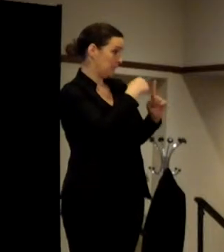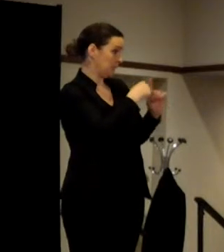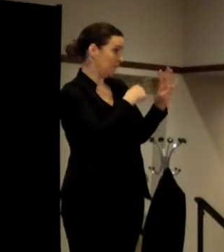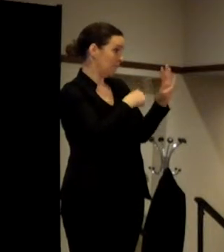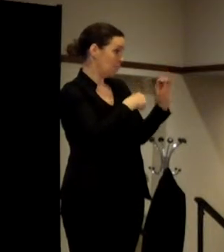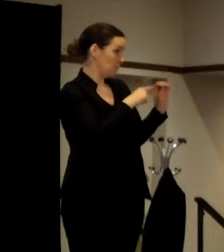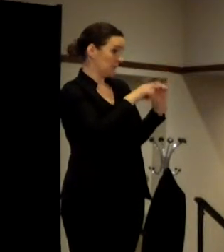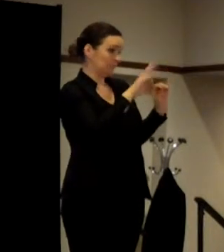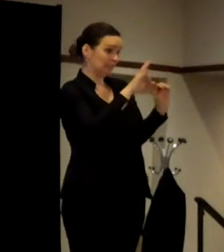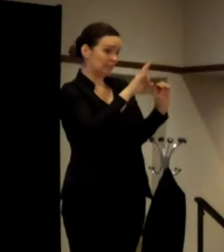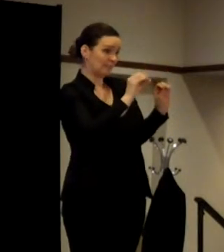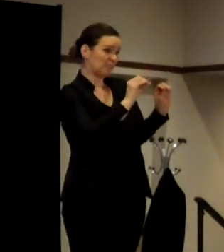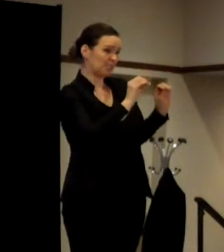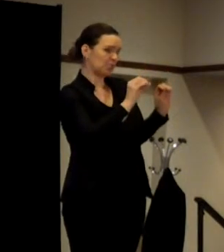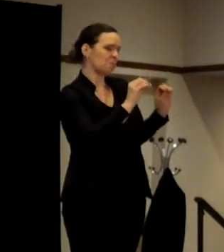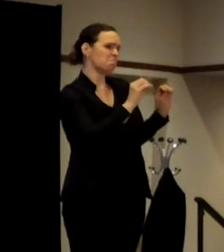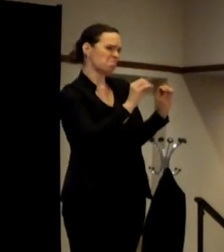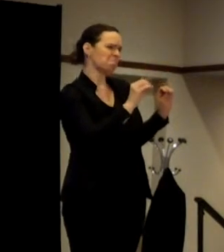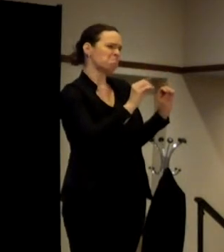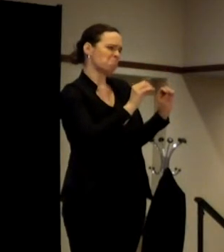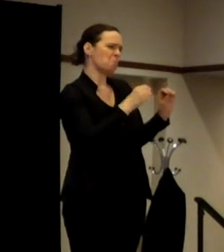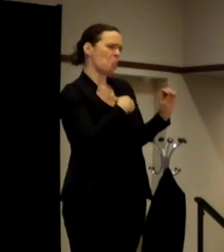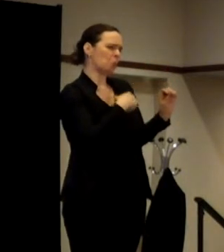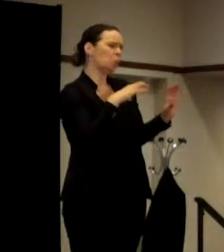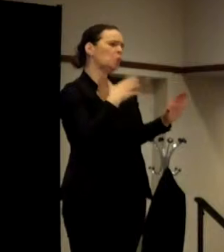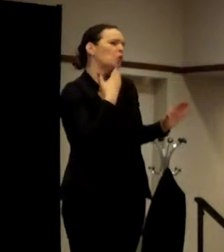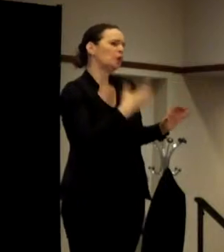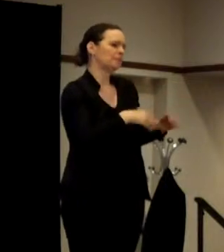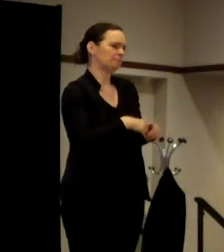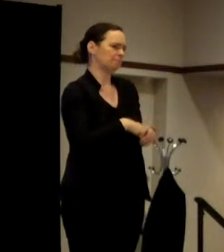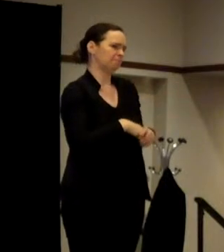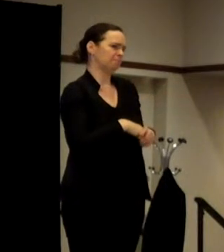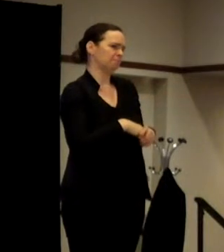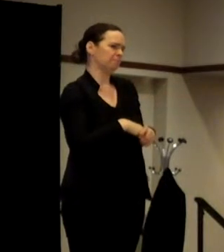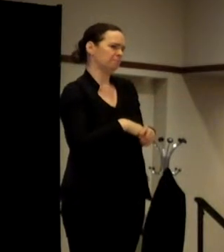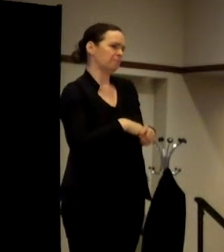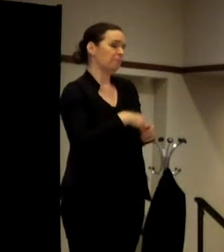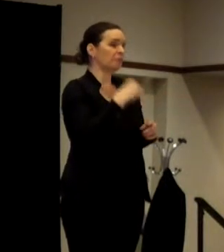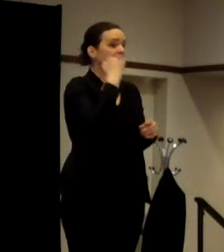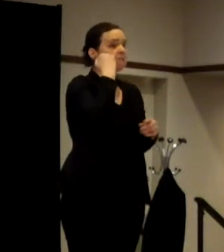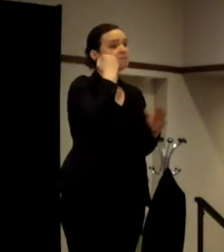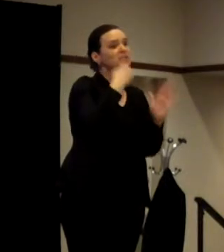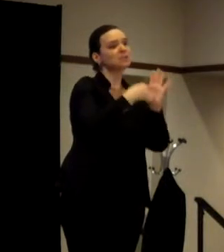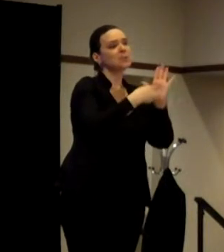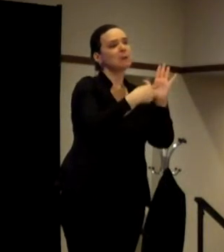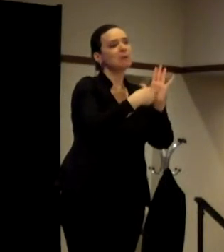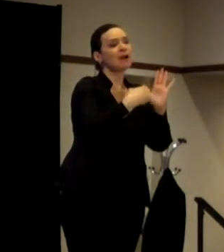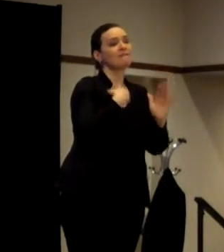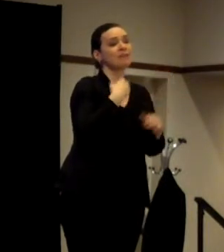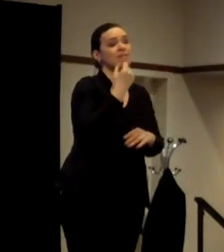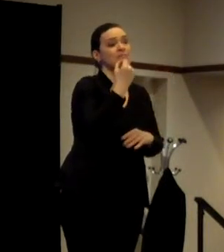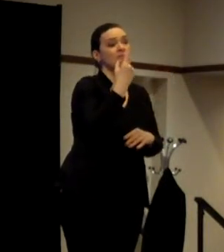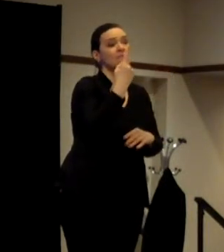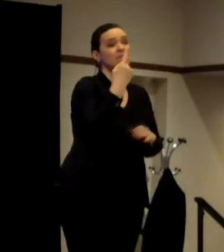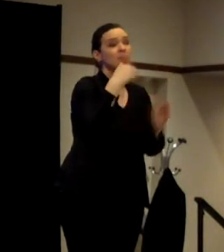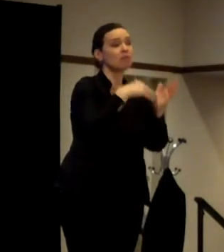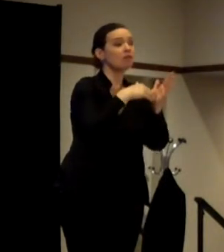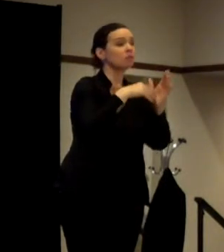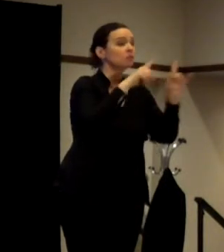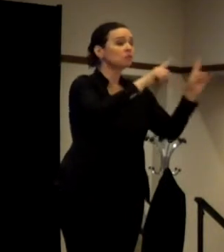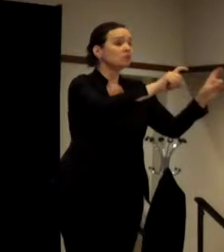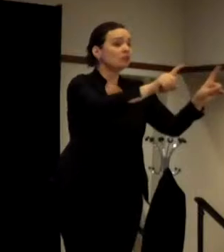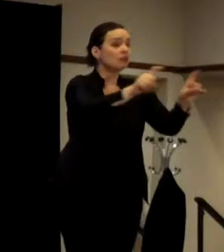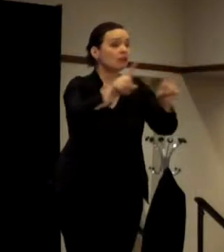back. So if you're going to have 11,000 tests or 12,000 tests in a day, you're going to find some